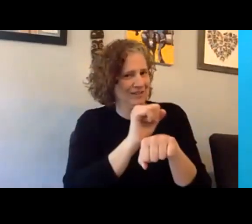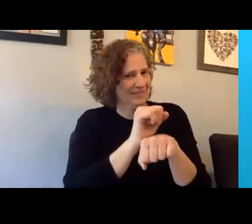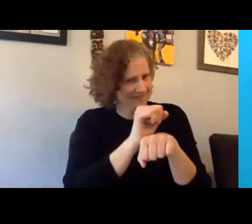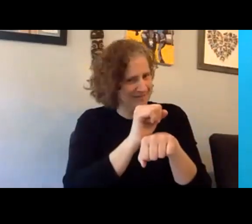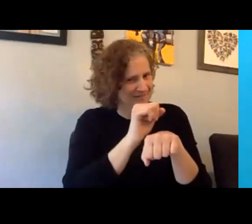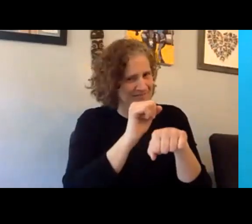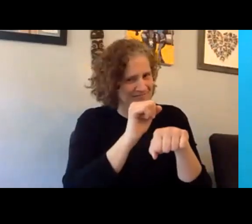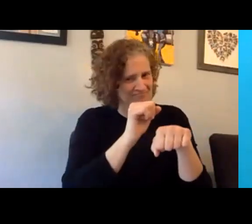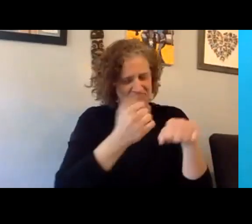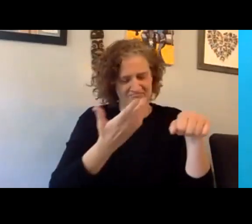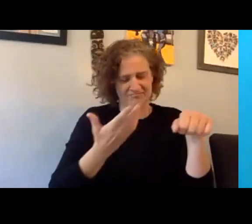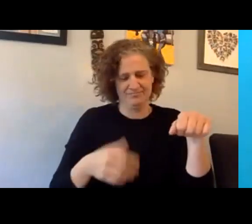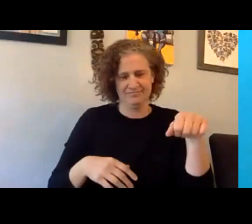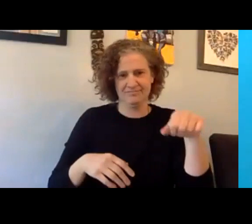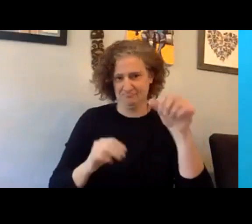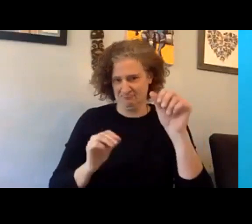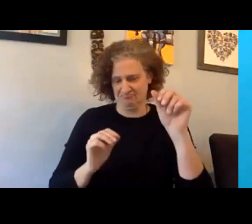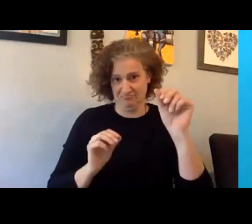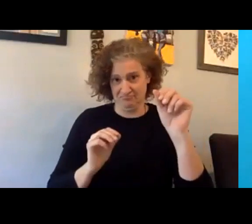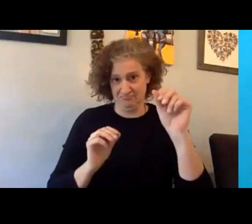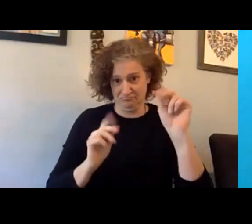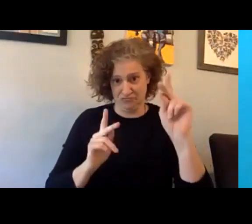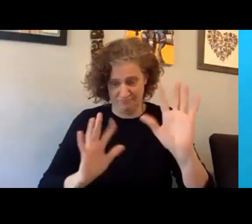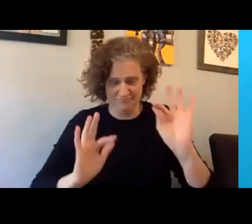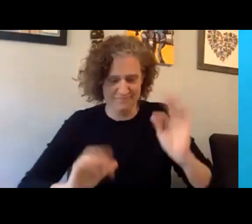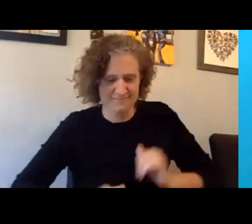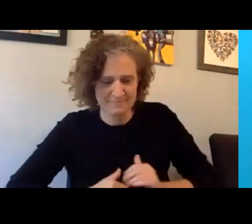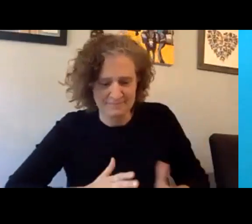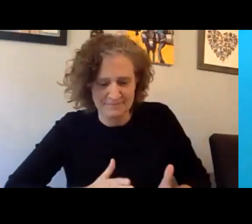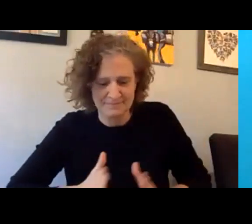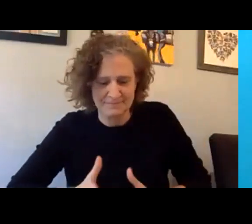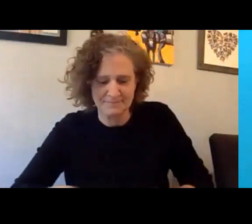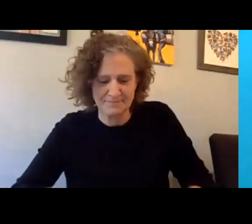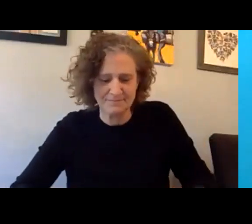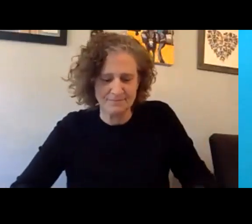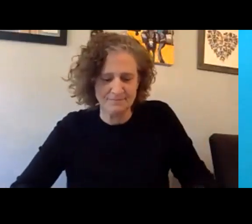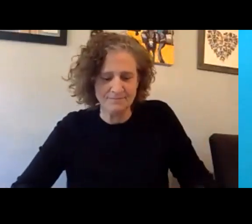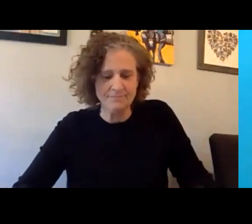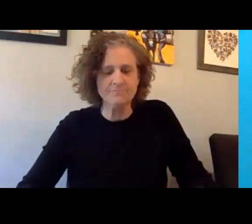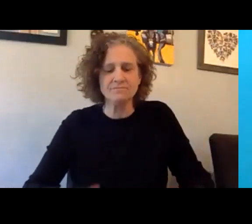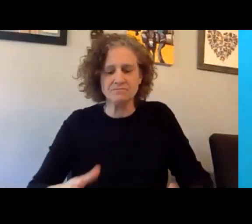we're still working. Okay.